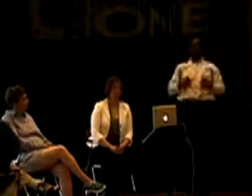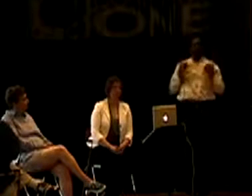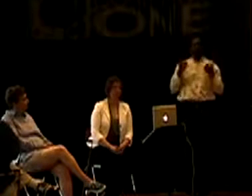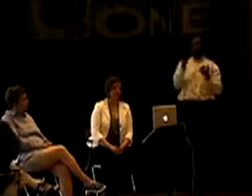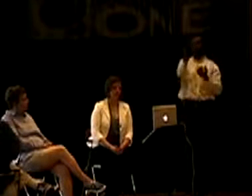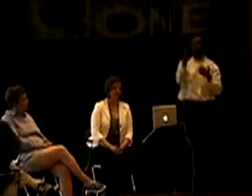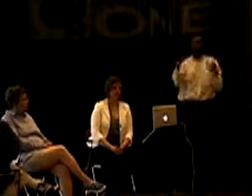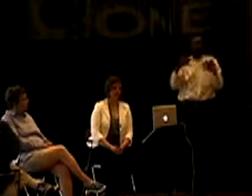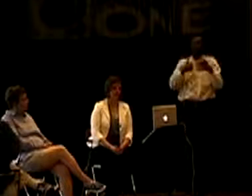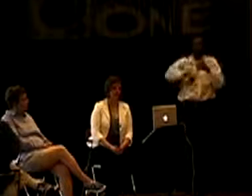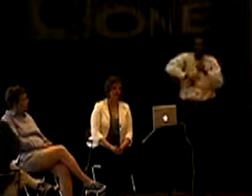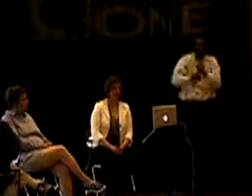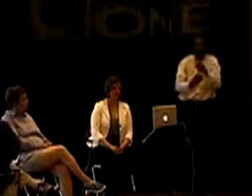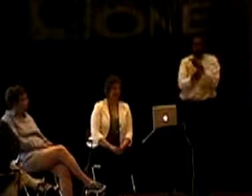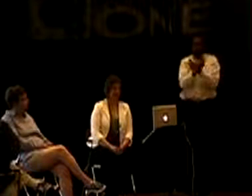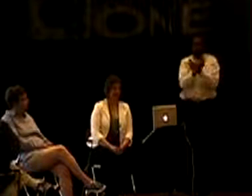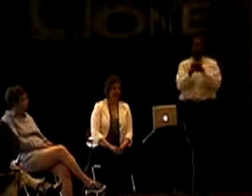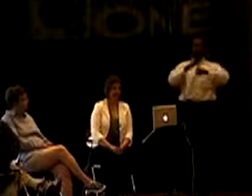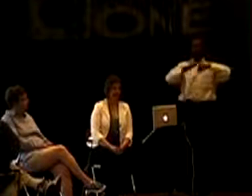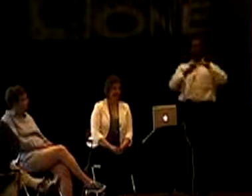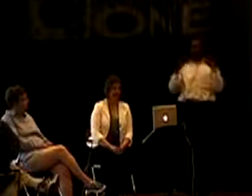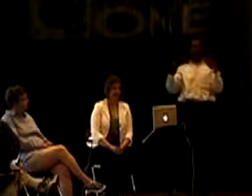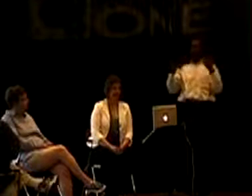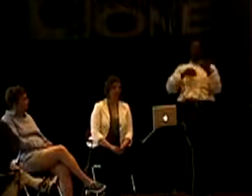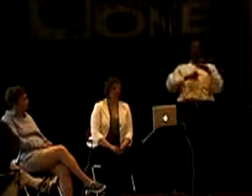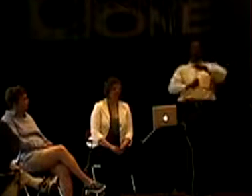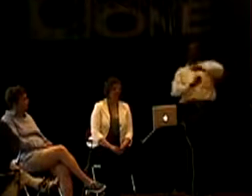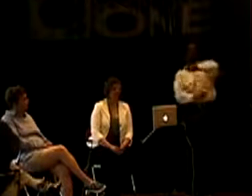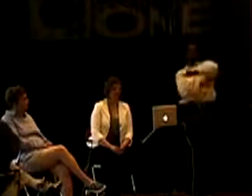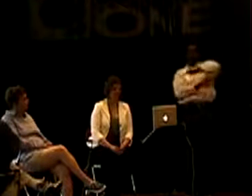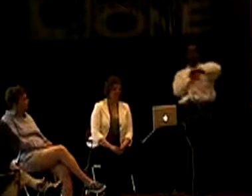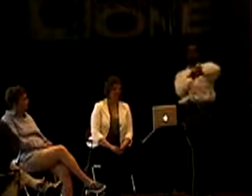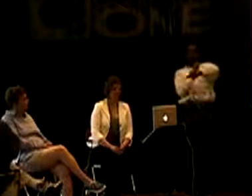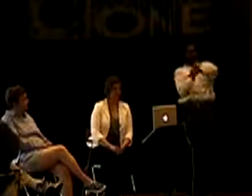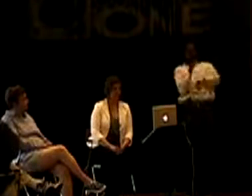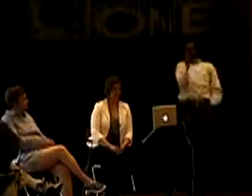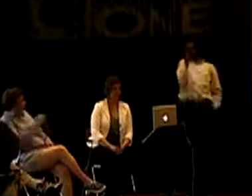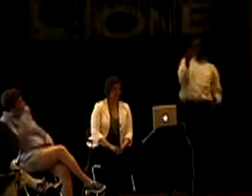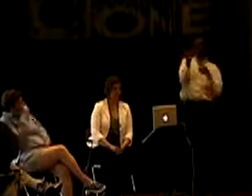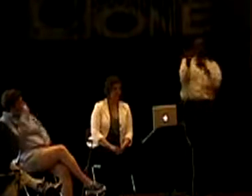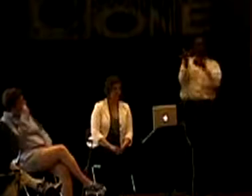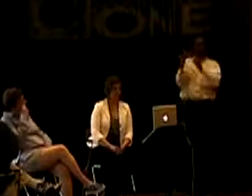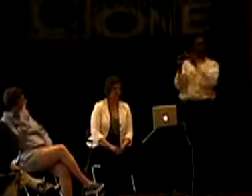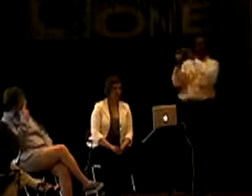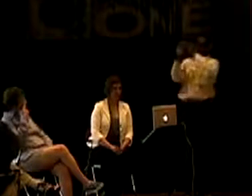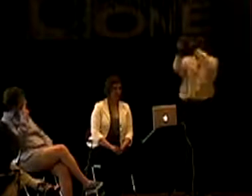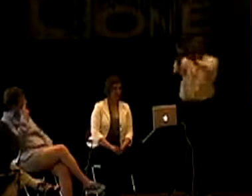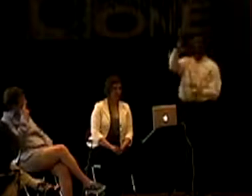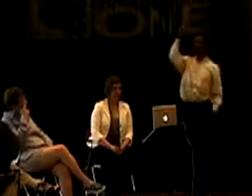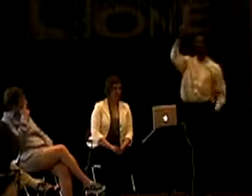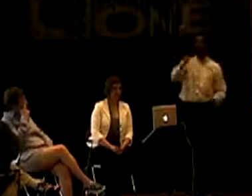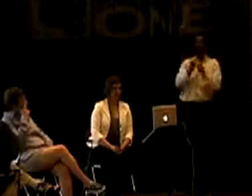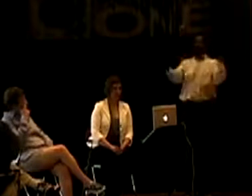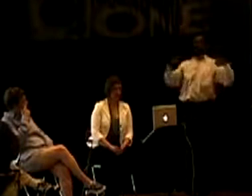the characters will remain centered and sound the way that I want them to. Like, it's very important to me